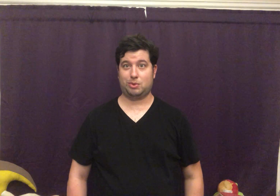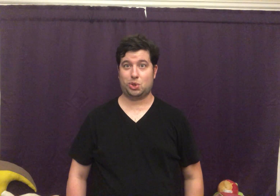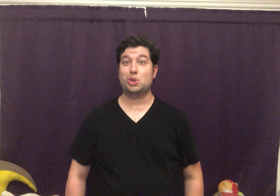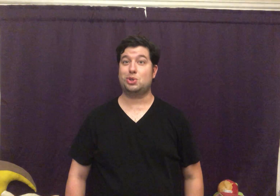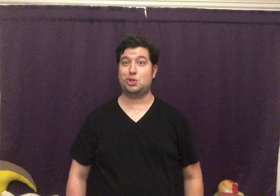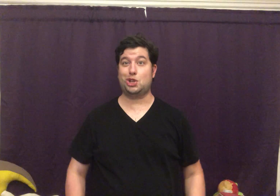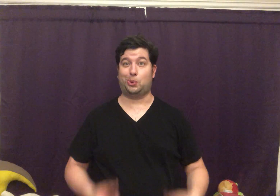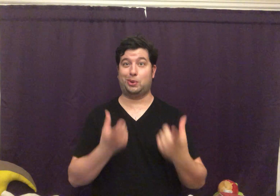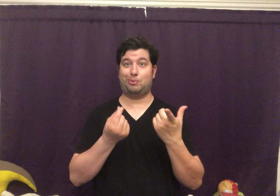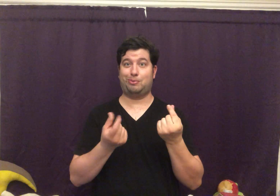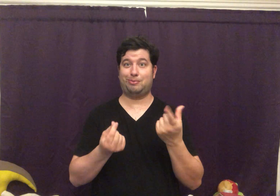Do.